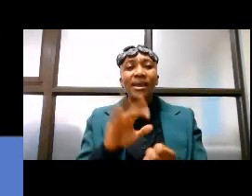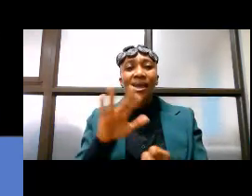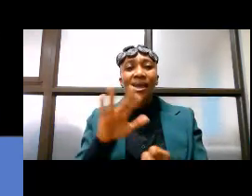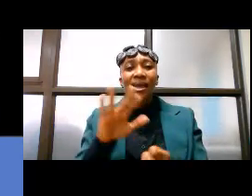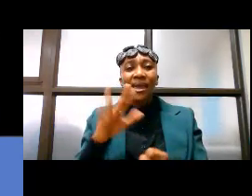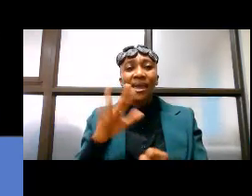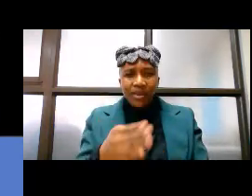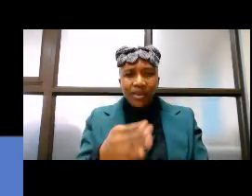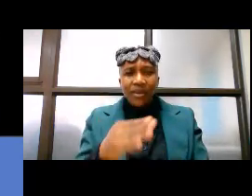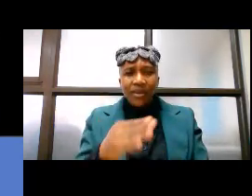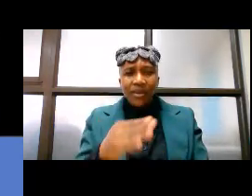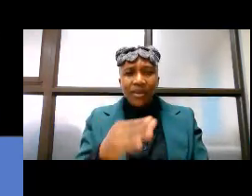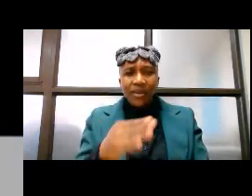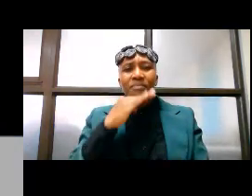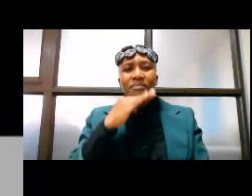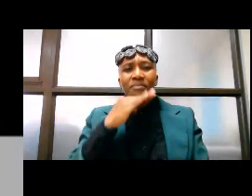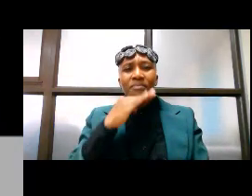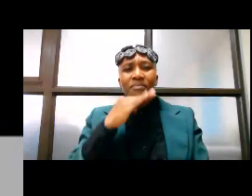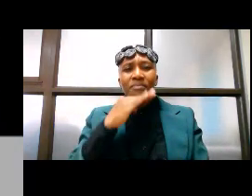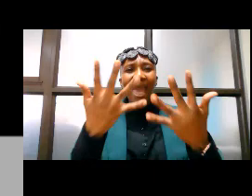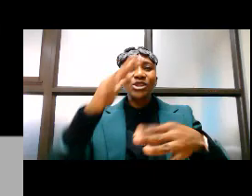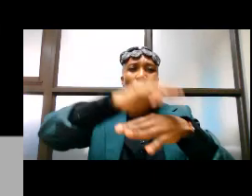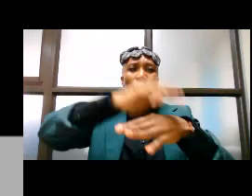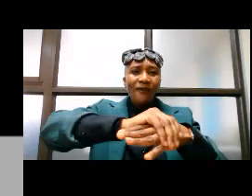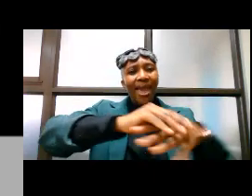hands is happening, similar to here.